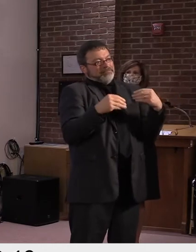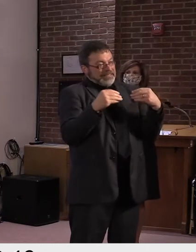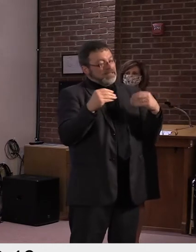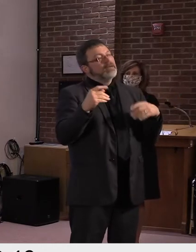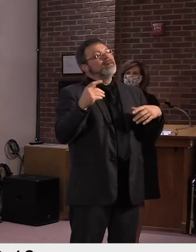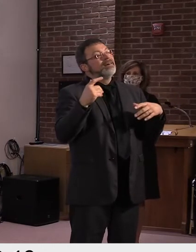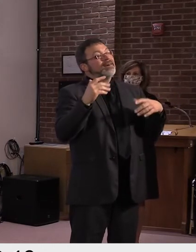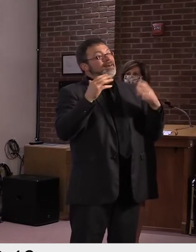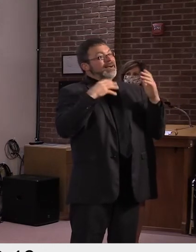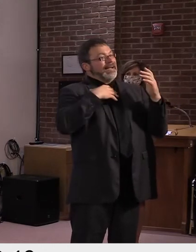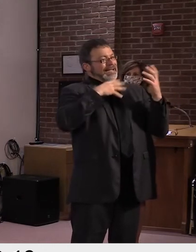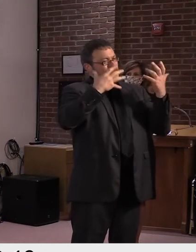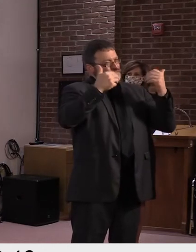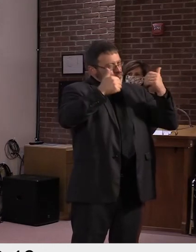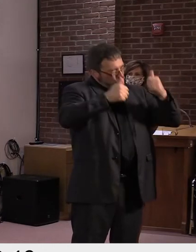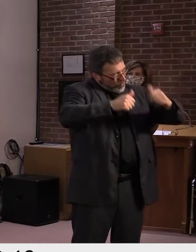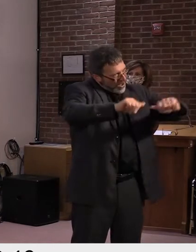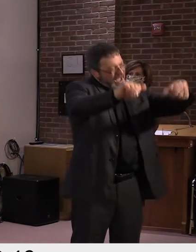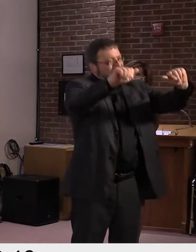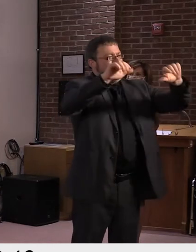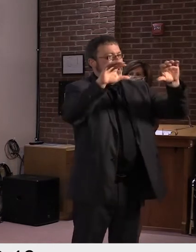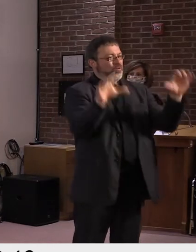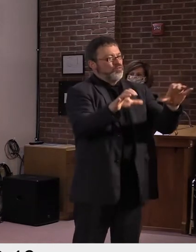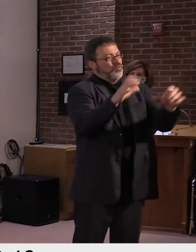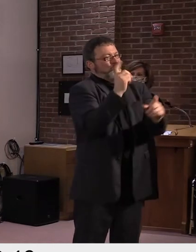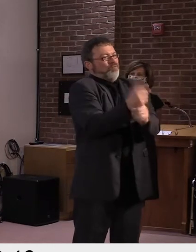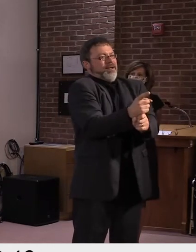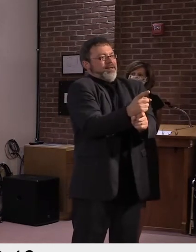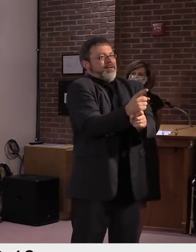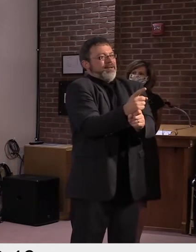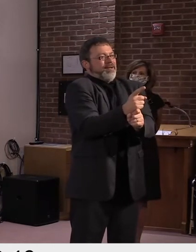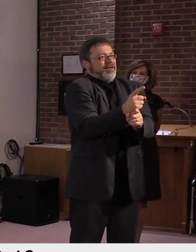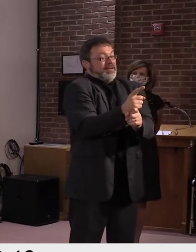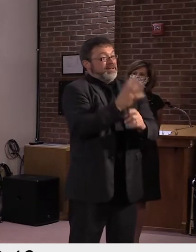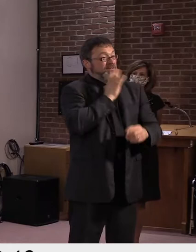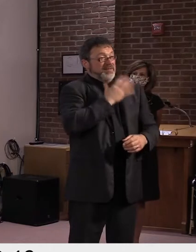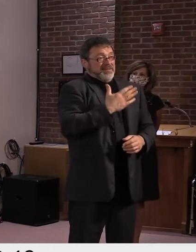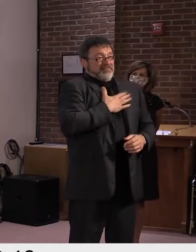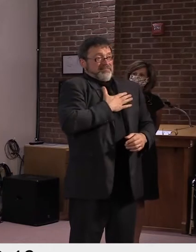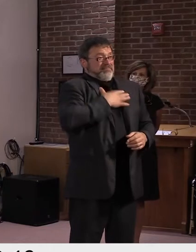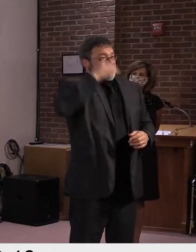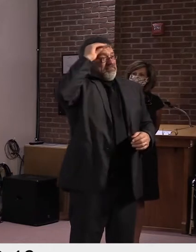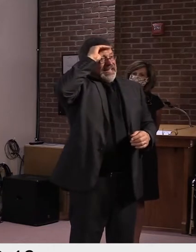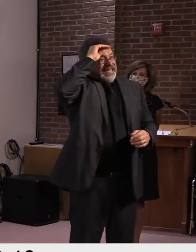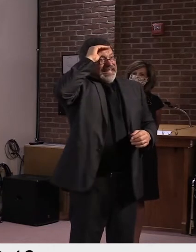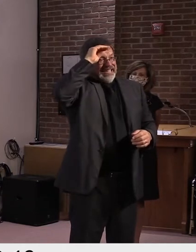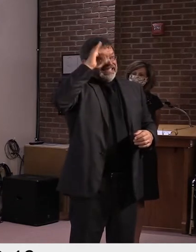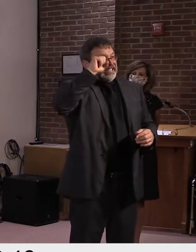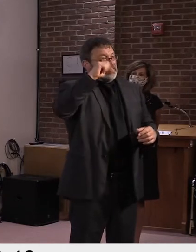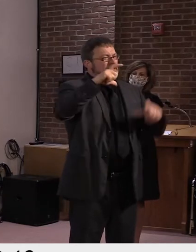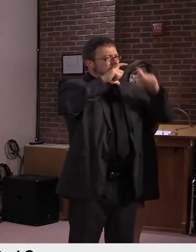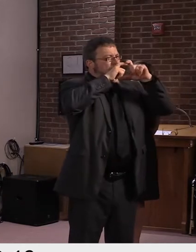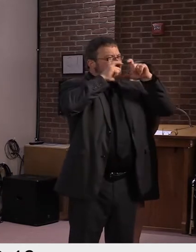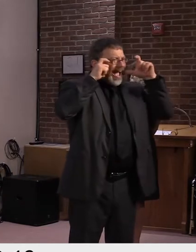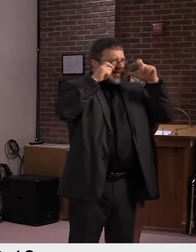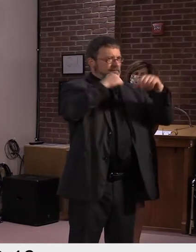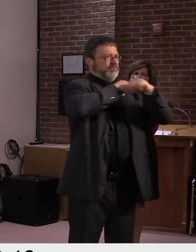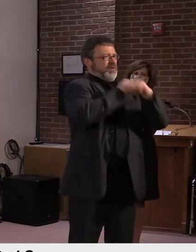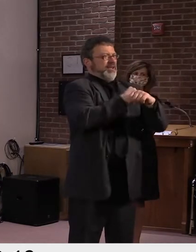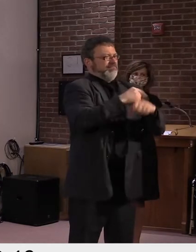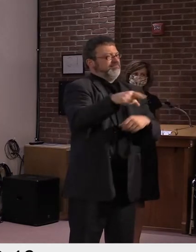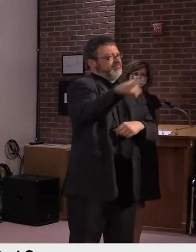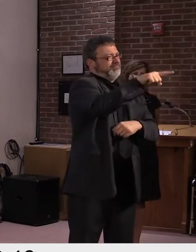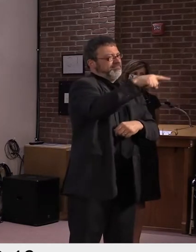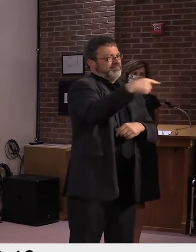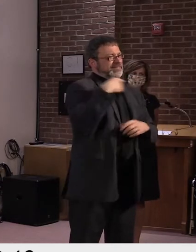the end of the day, I believe wearing a mask to protect others is a strength. It's not a weakness, it's a strength,